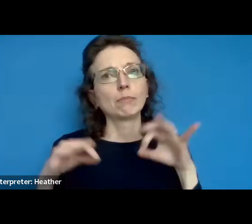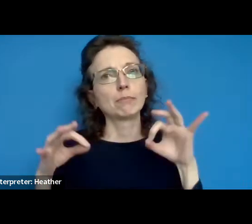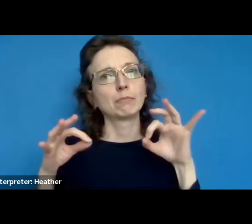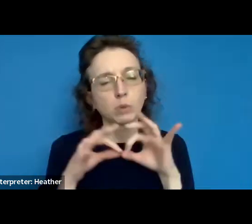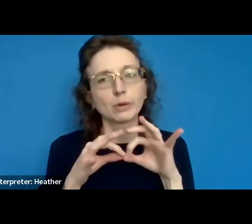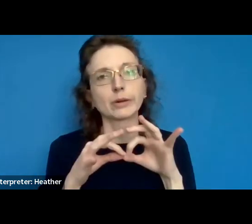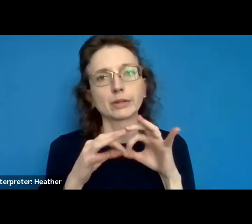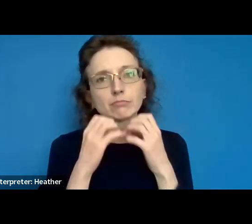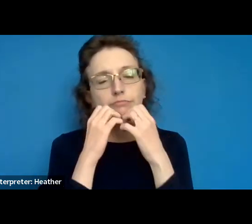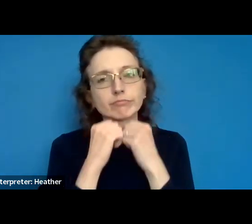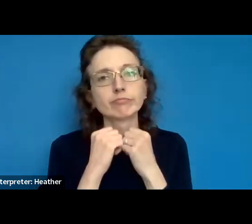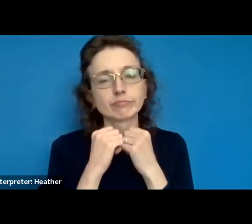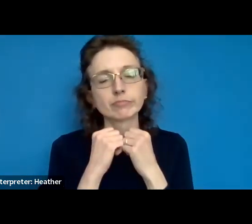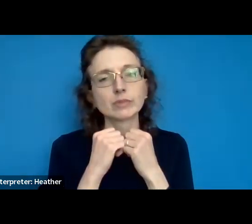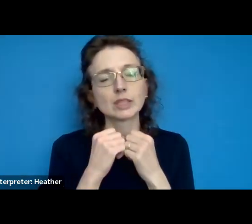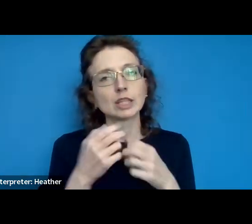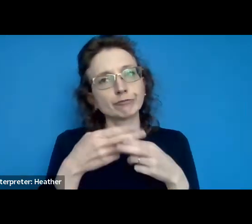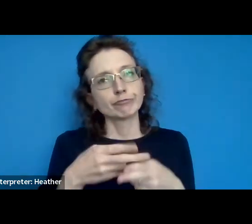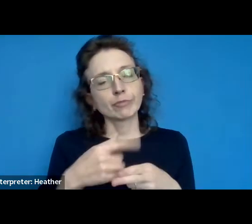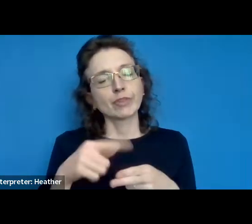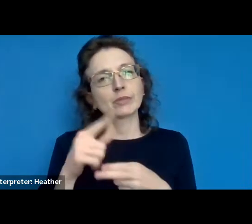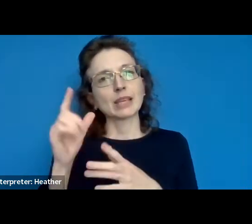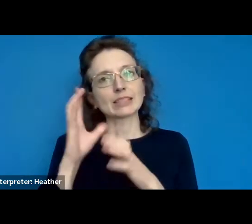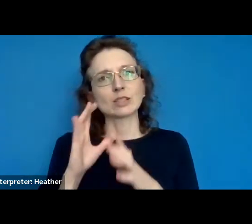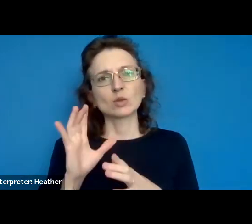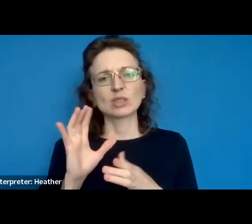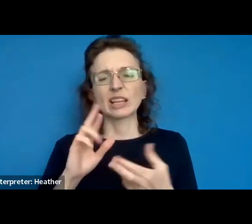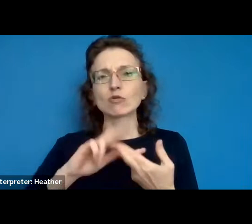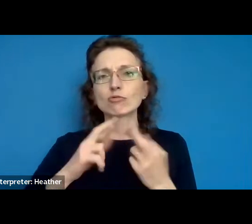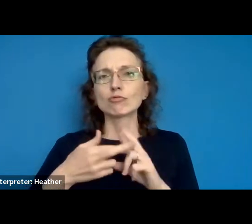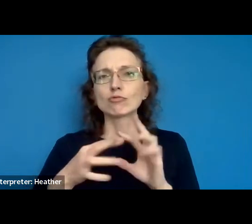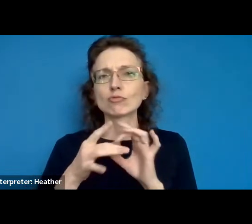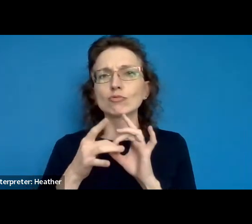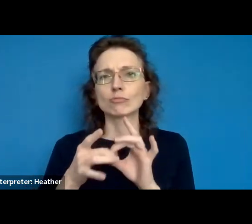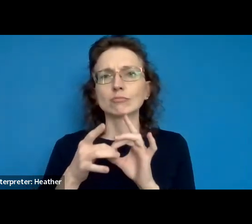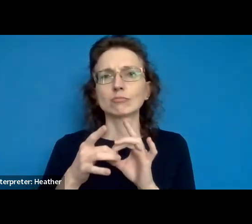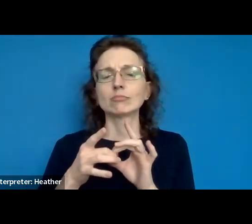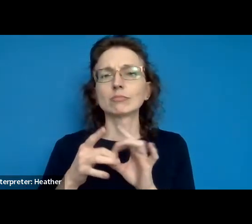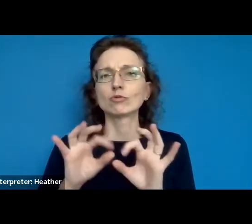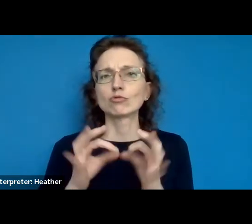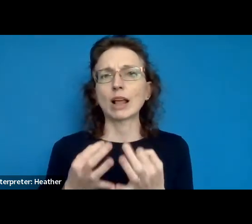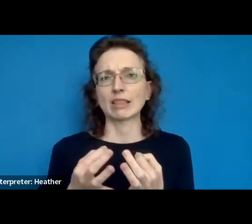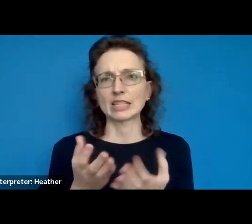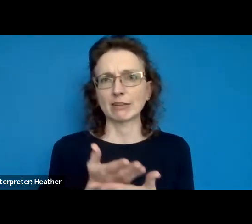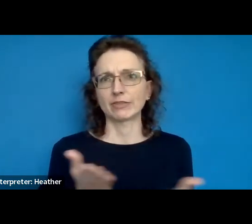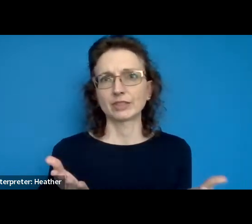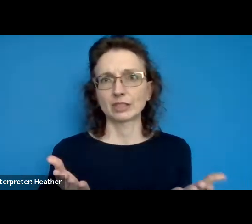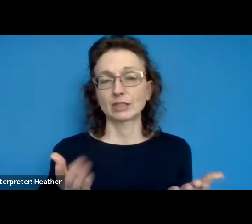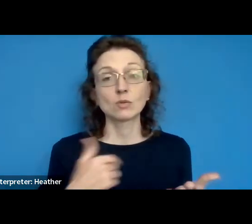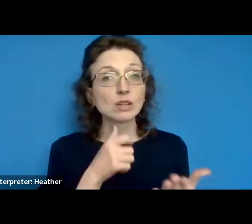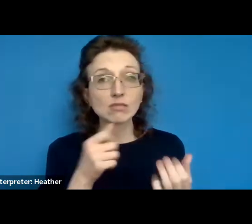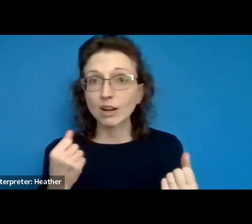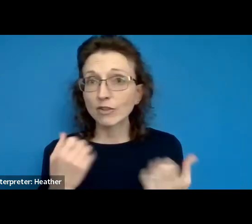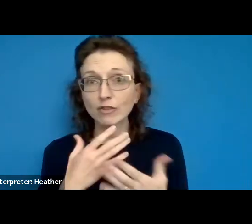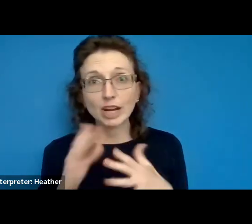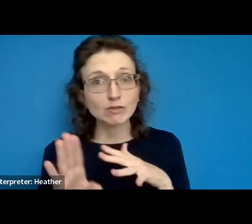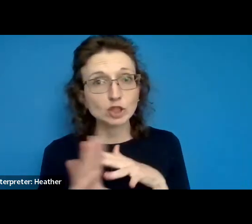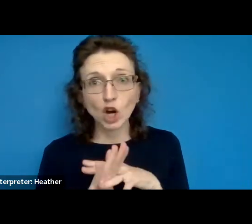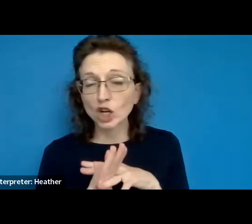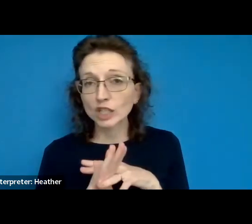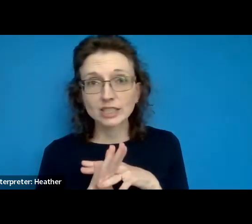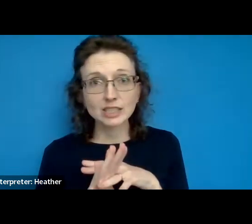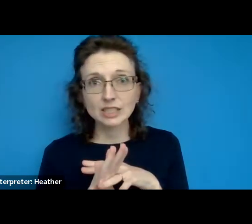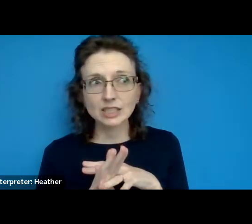are referred to as ancestors. They're referred to as relatives. We actually are not afraid of shark. Sharks